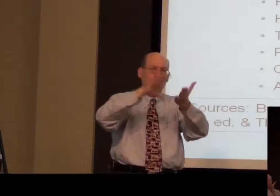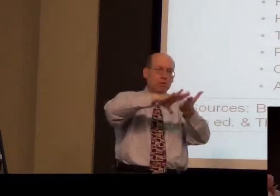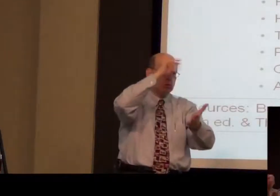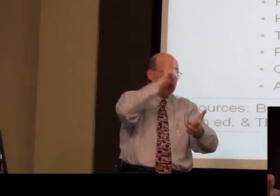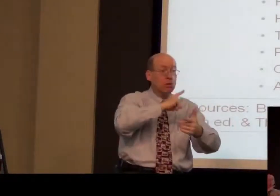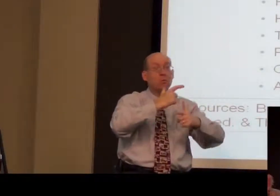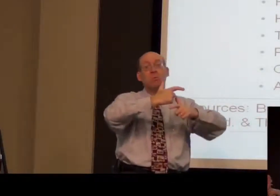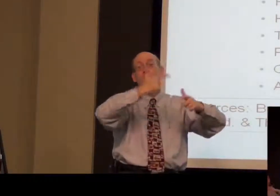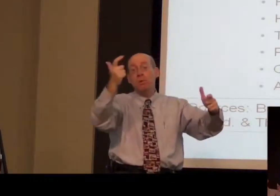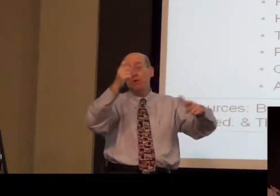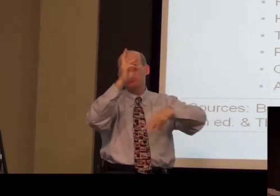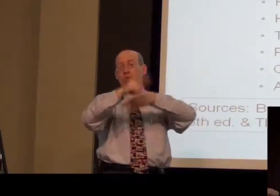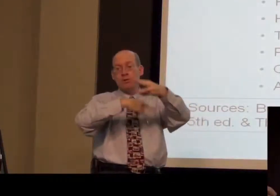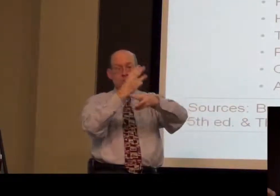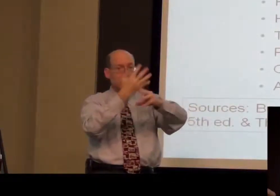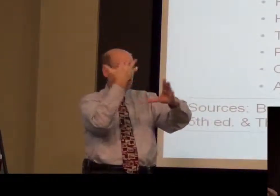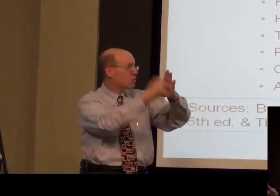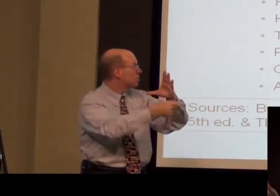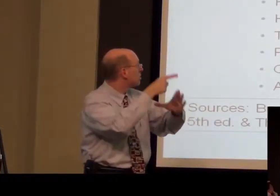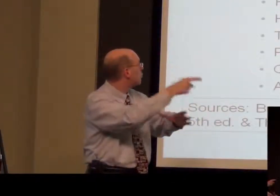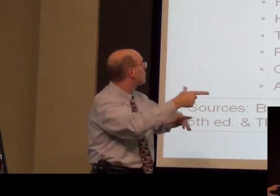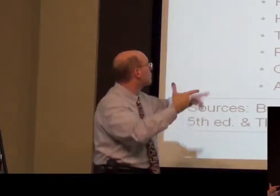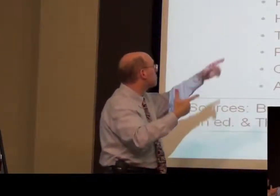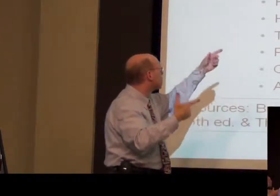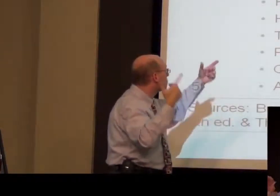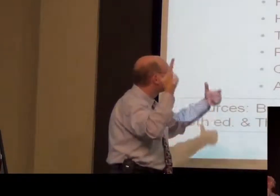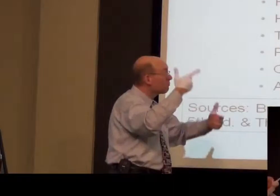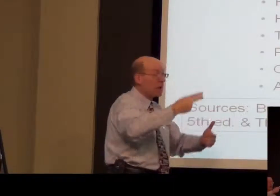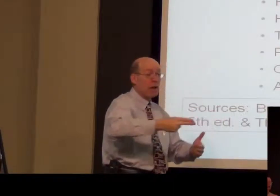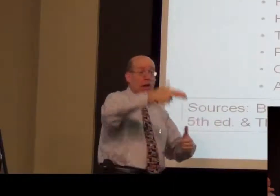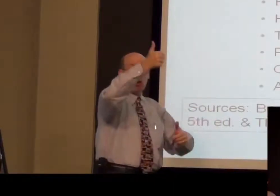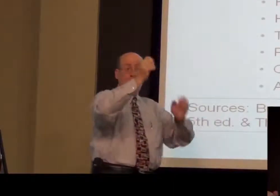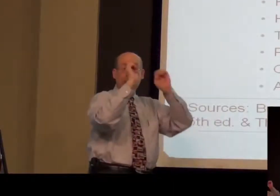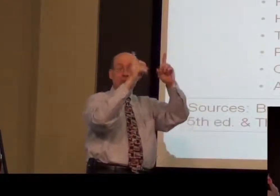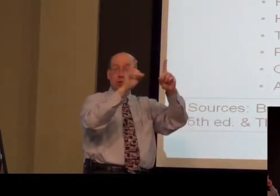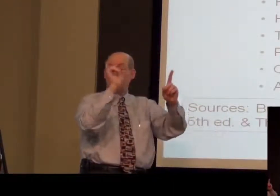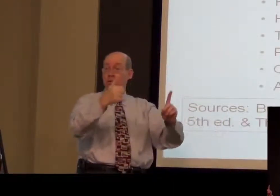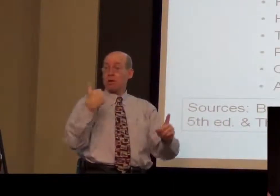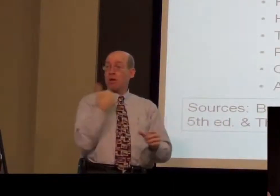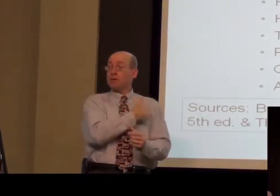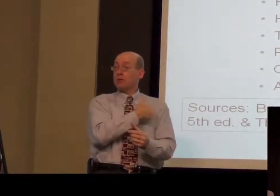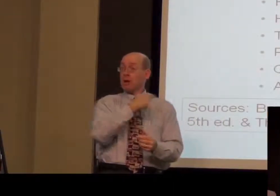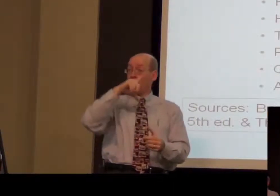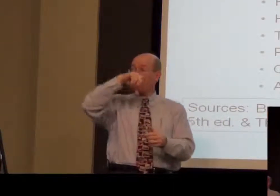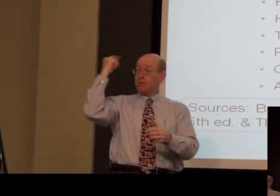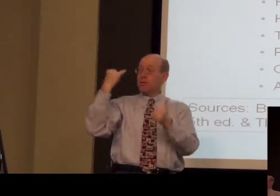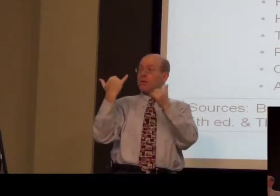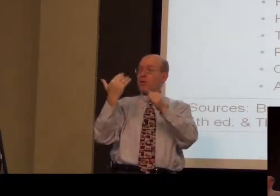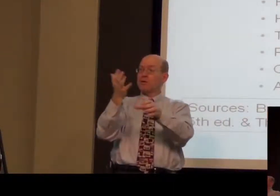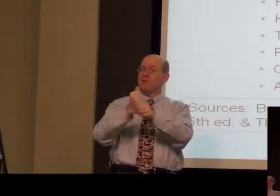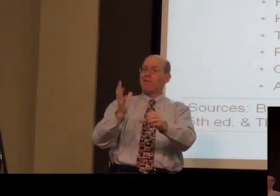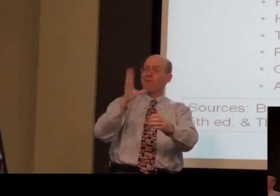the money they receive from tax-exempt bonds to fund these different